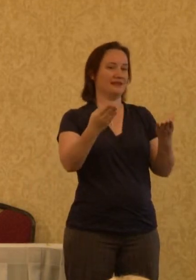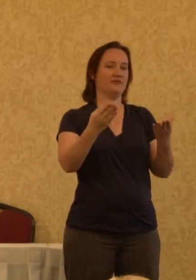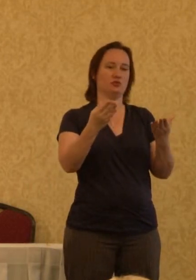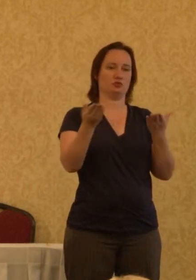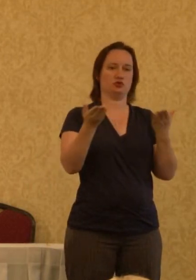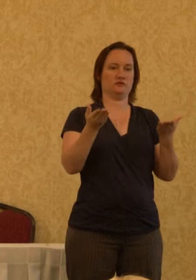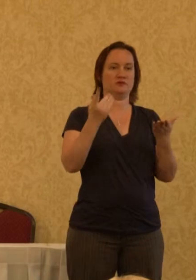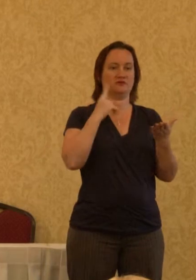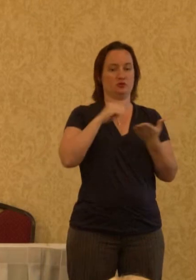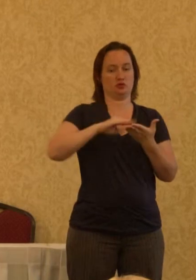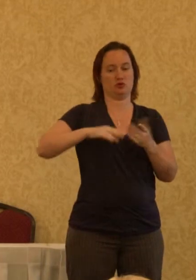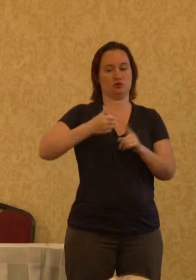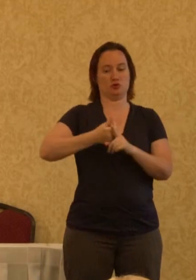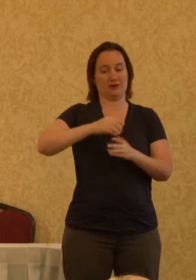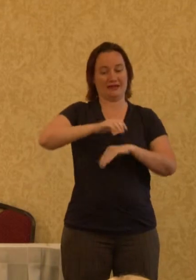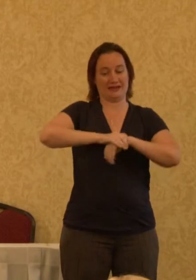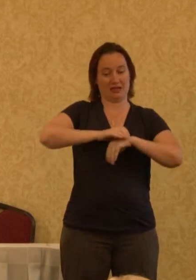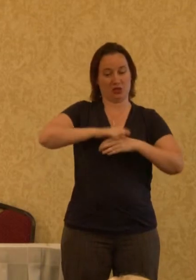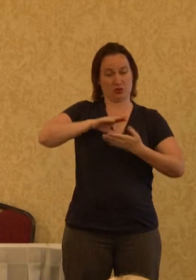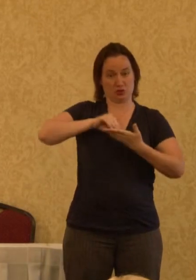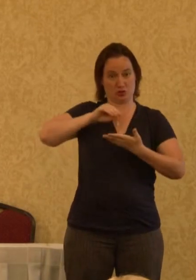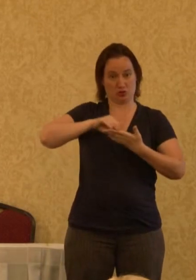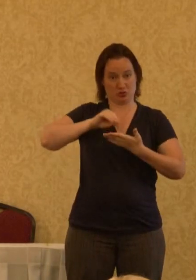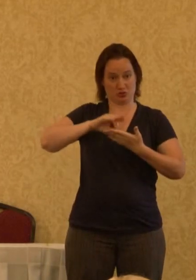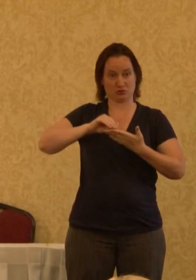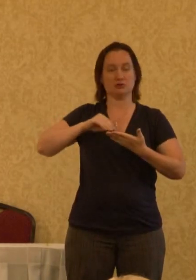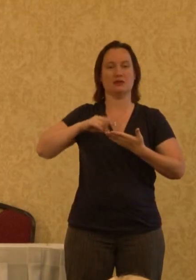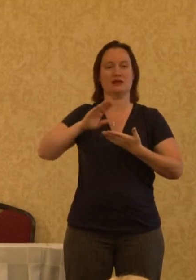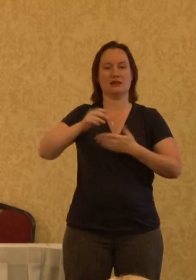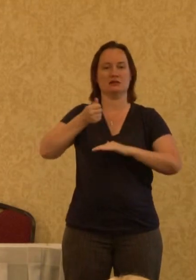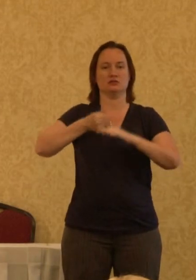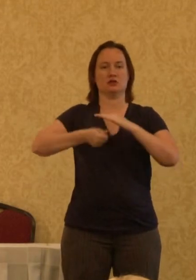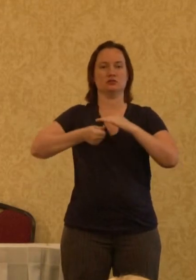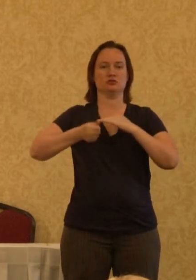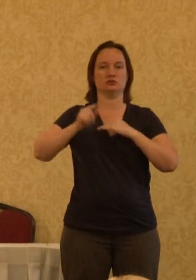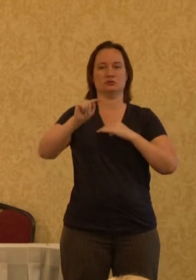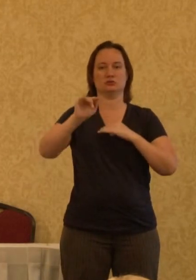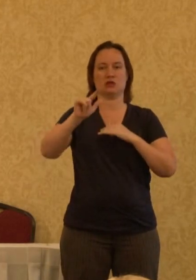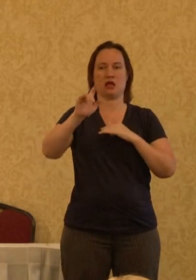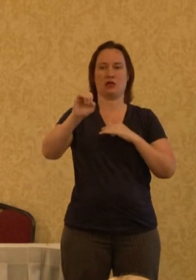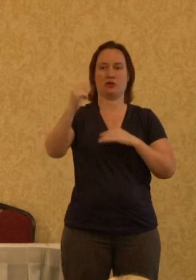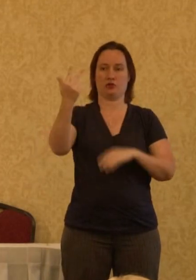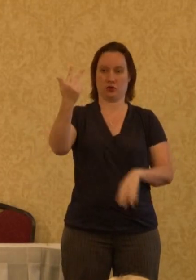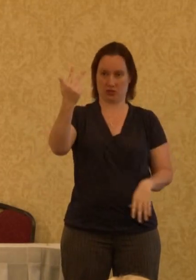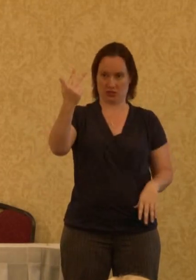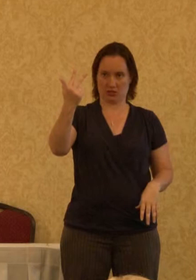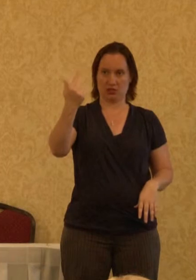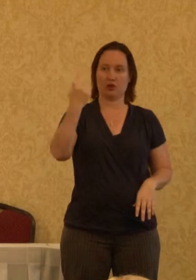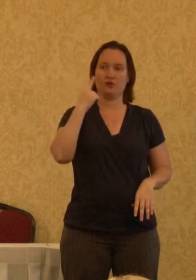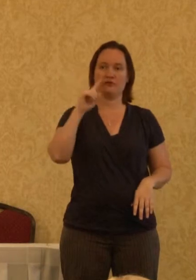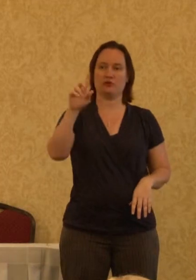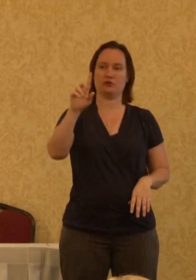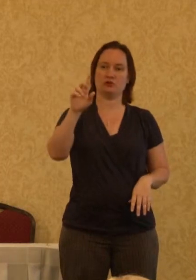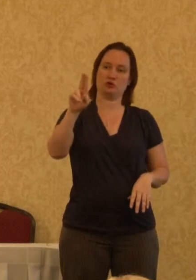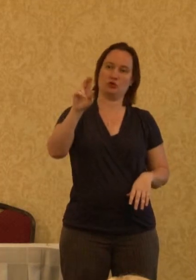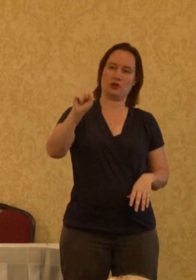English learners come under Title III in the US Department of